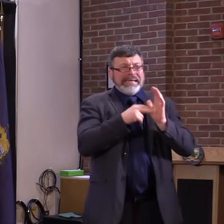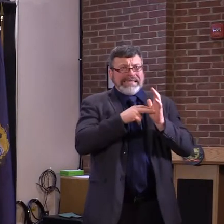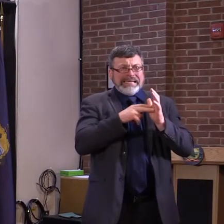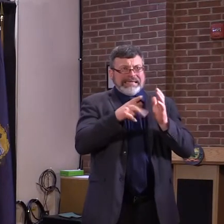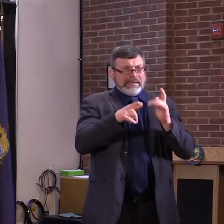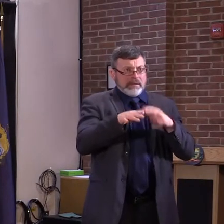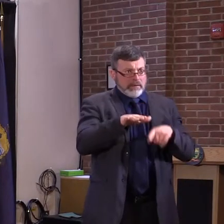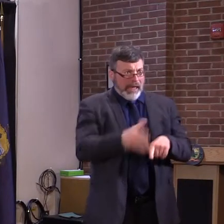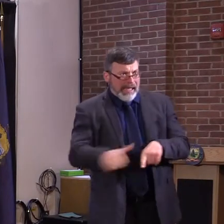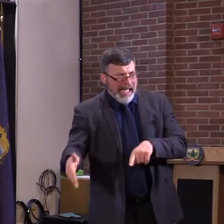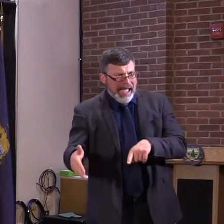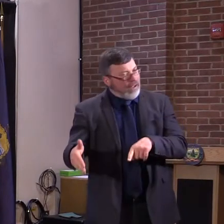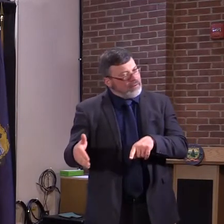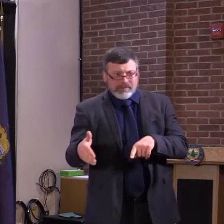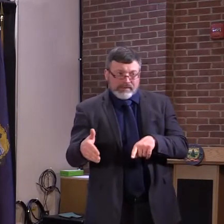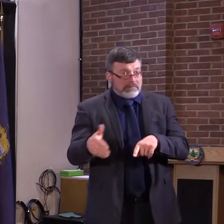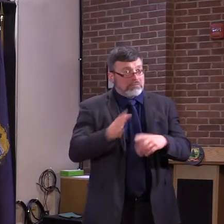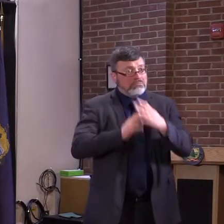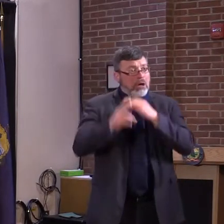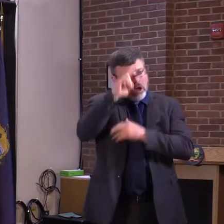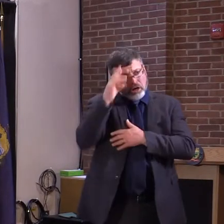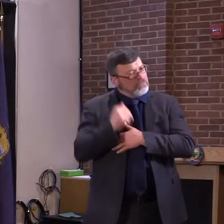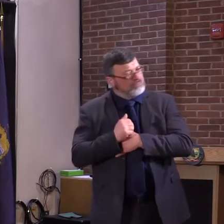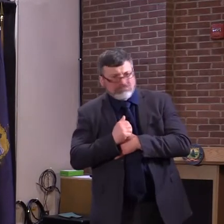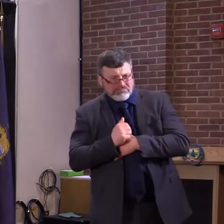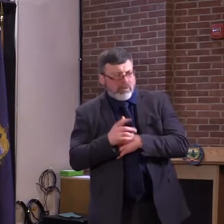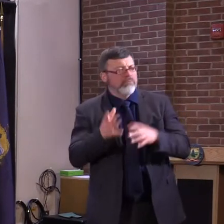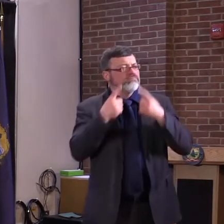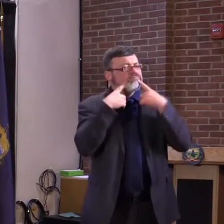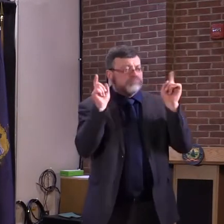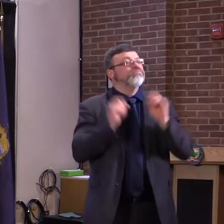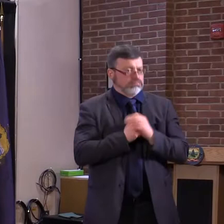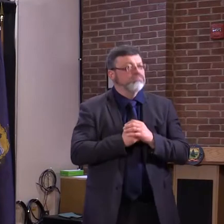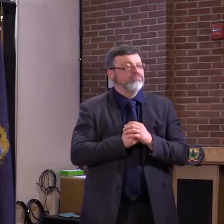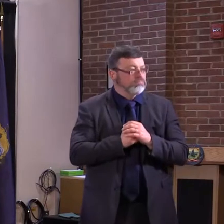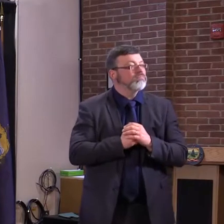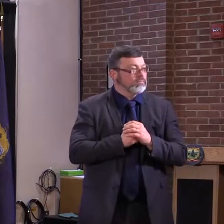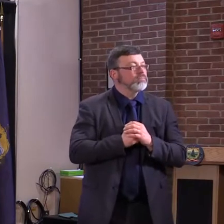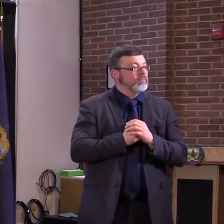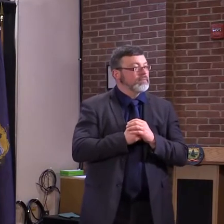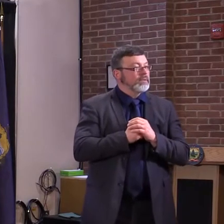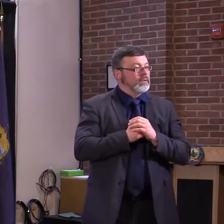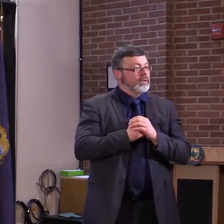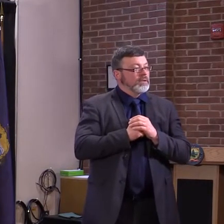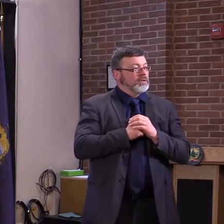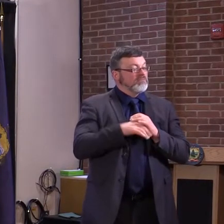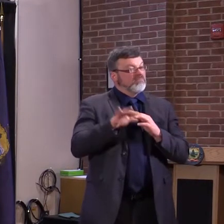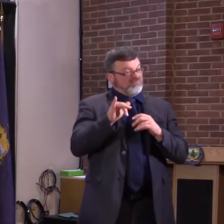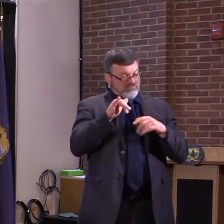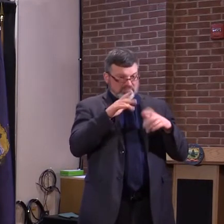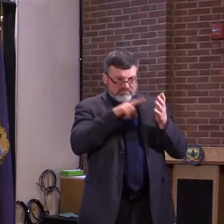a relative effectiveness of 90 to 95% against severe disease or death.